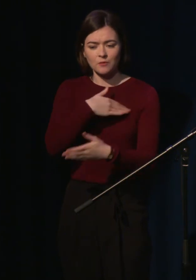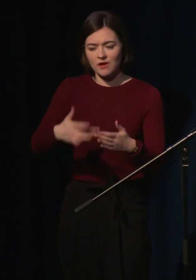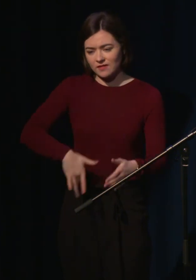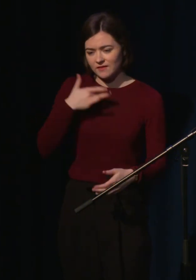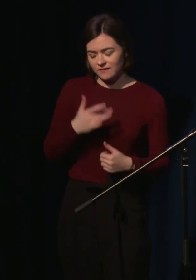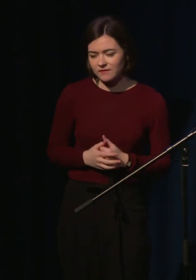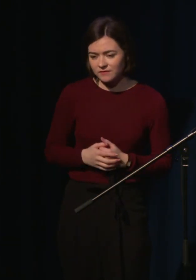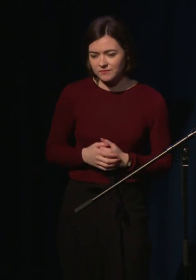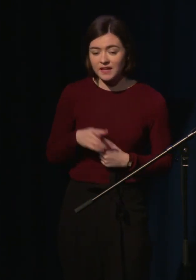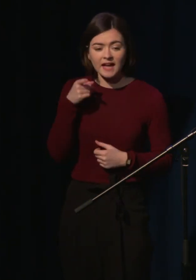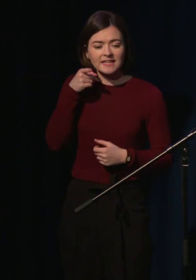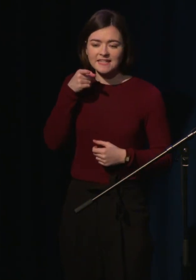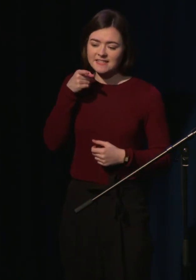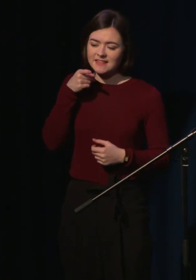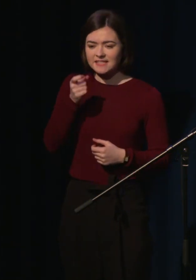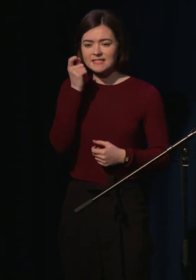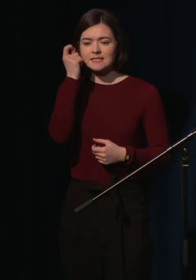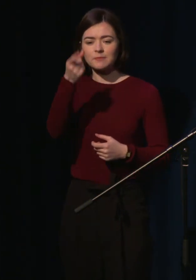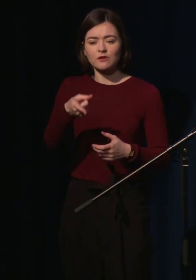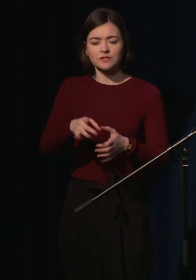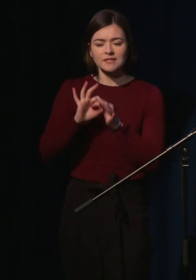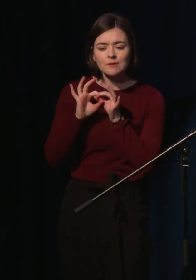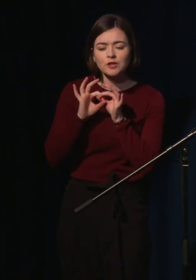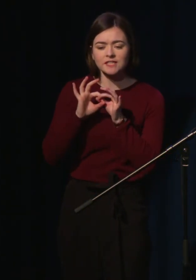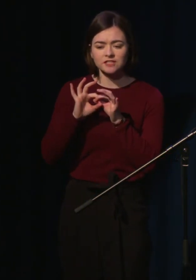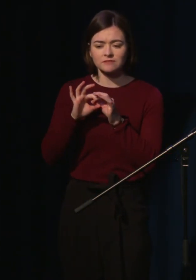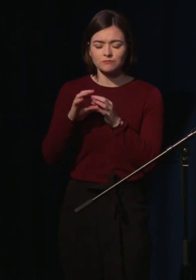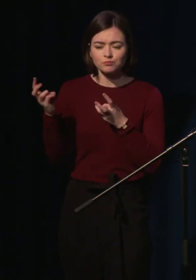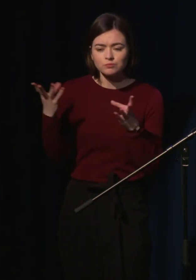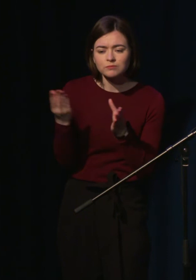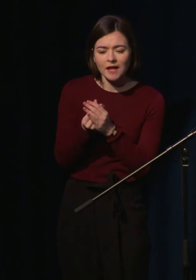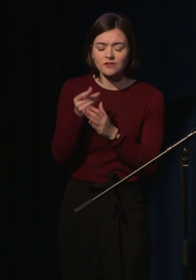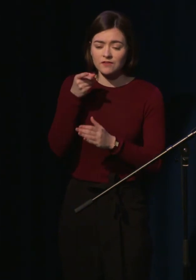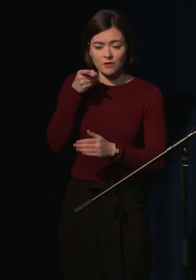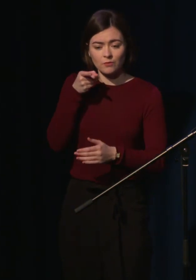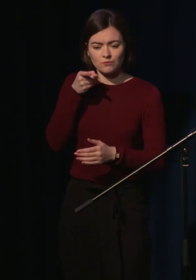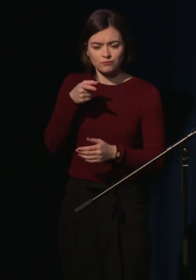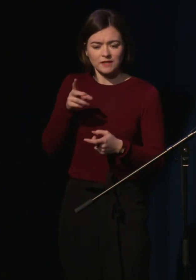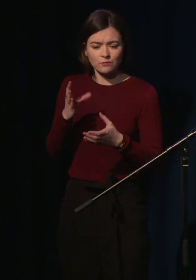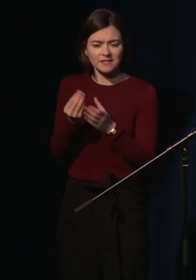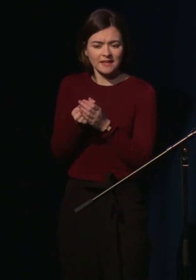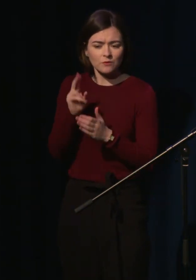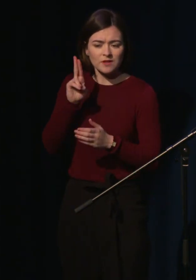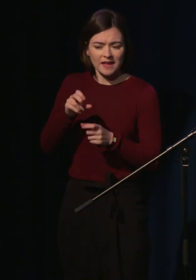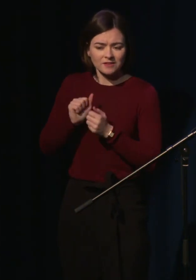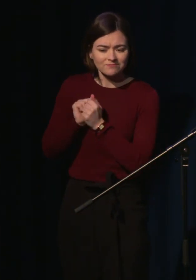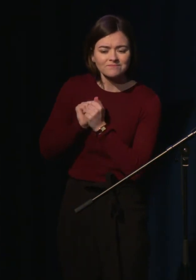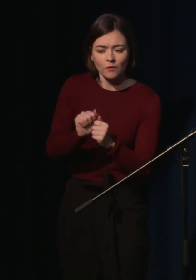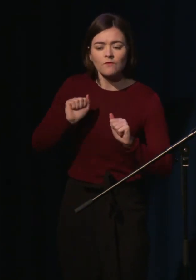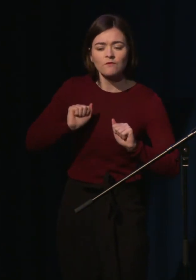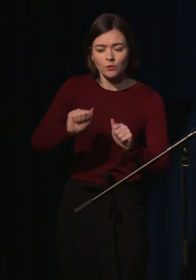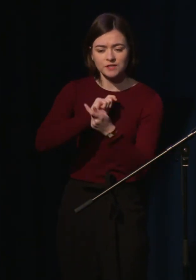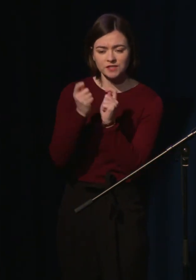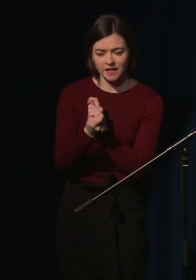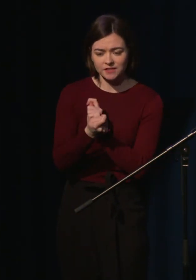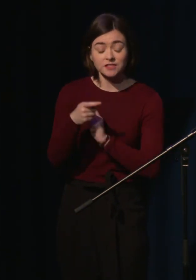live. And it's in this spirit of collaboration and cooperation that, when harnessed, can drive real change. So let us say